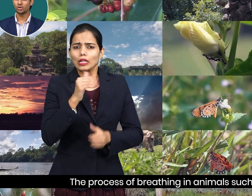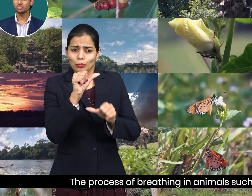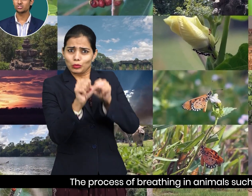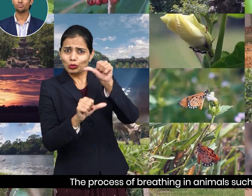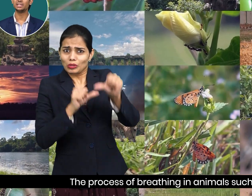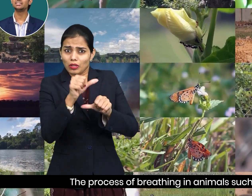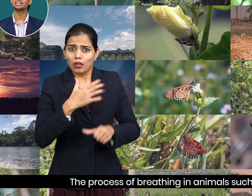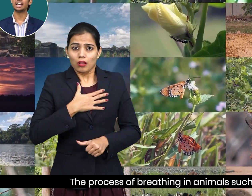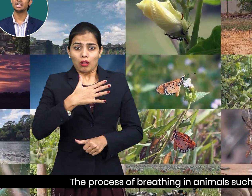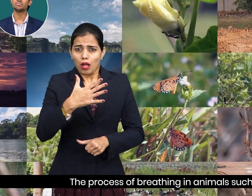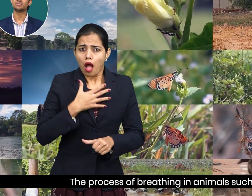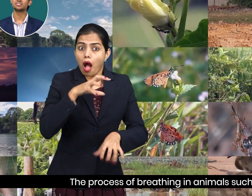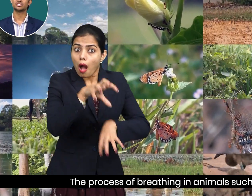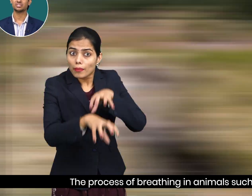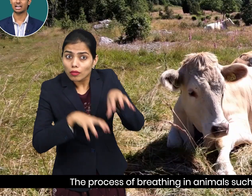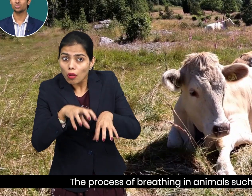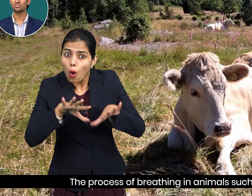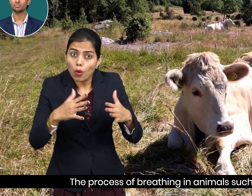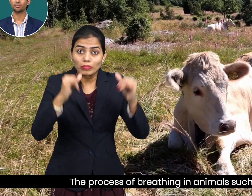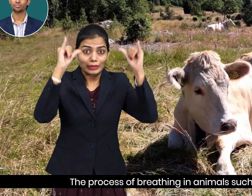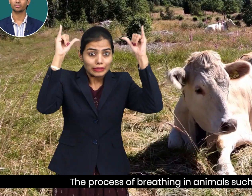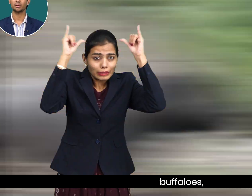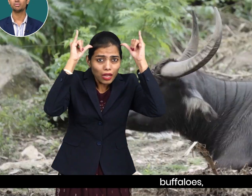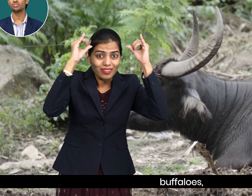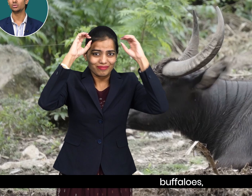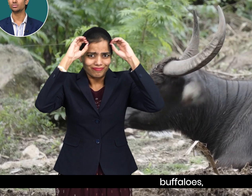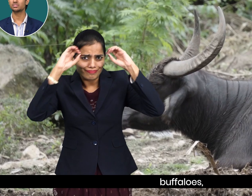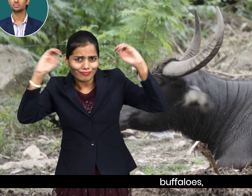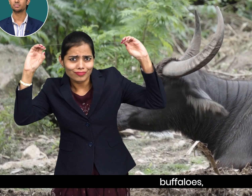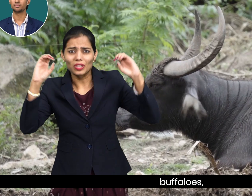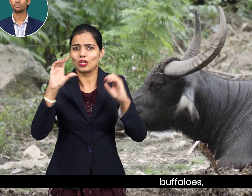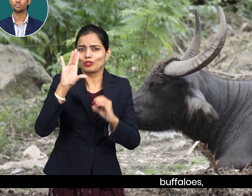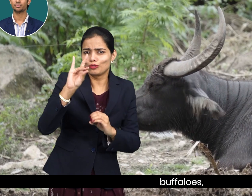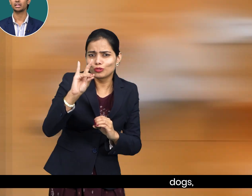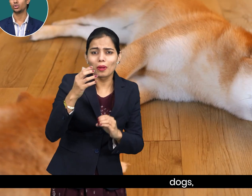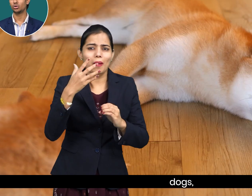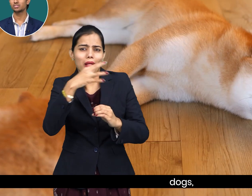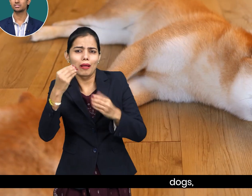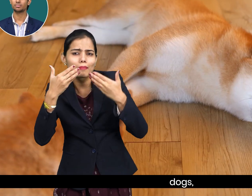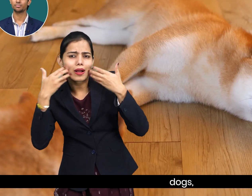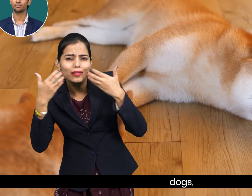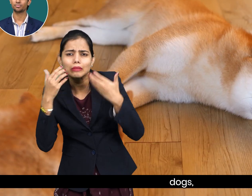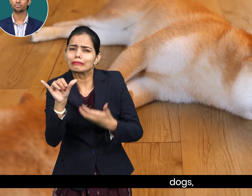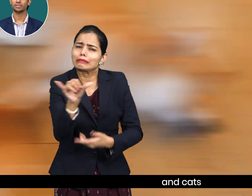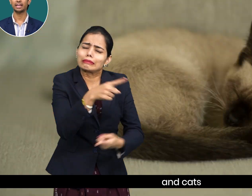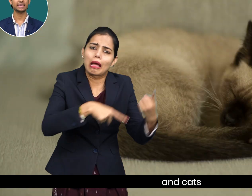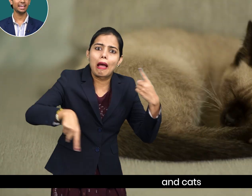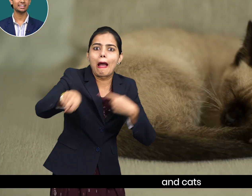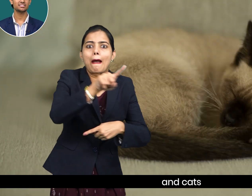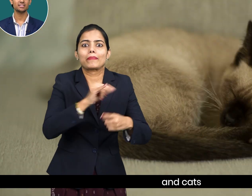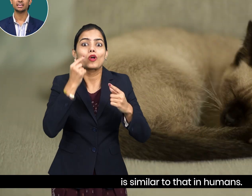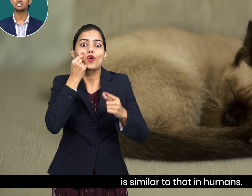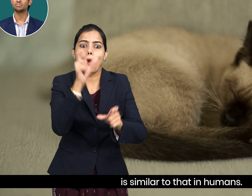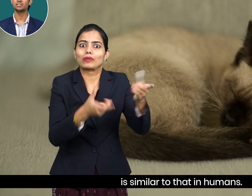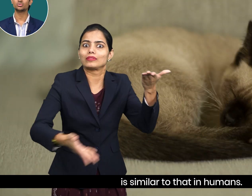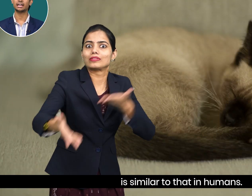The process of breathing in animals such as cows, buffaloes, dogs, and